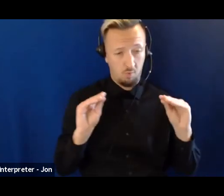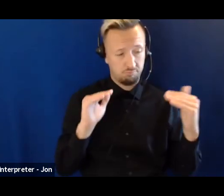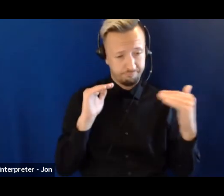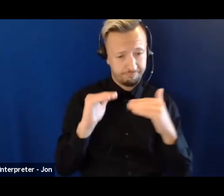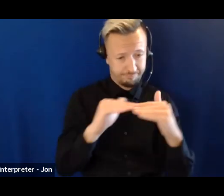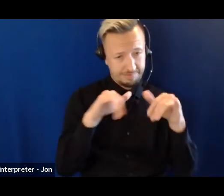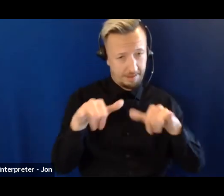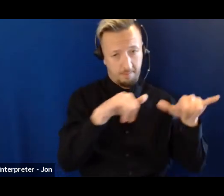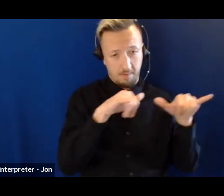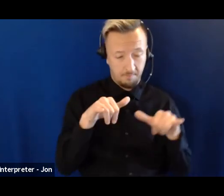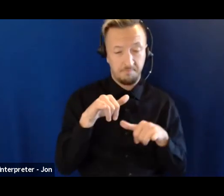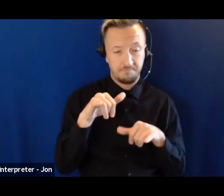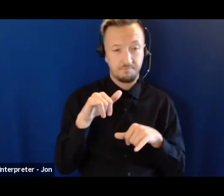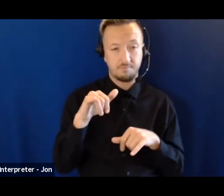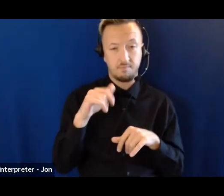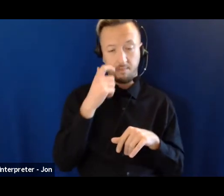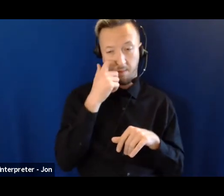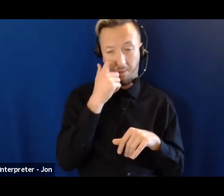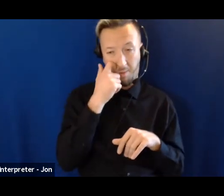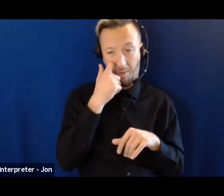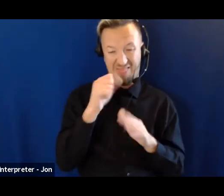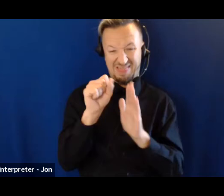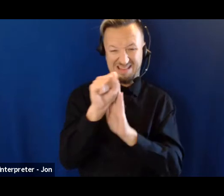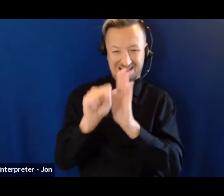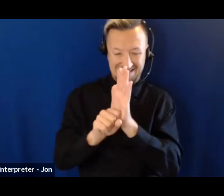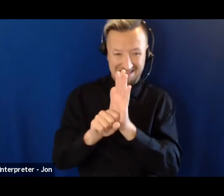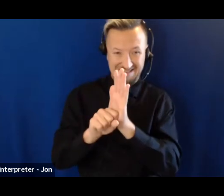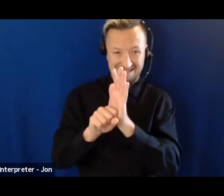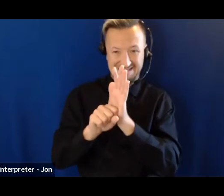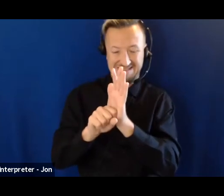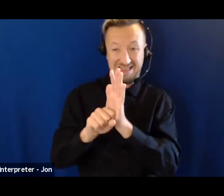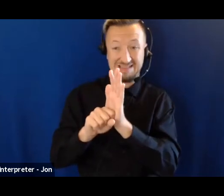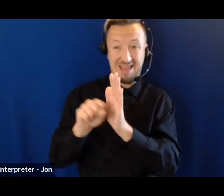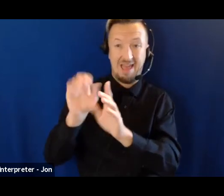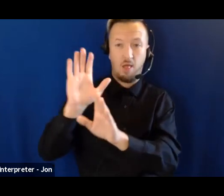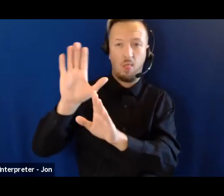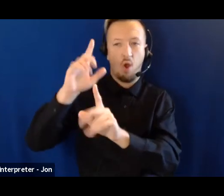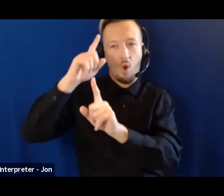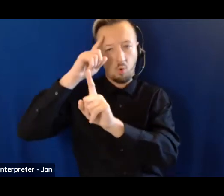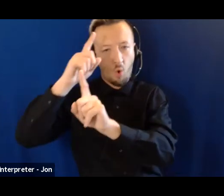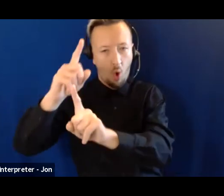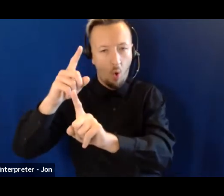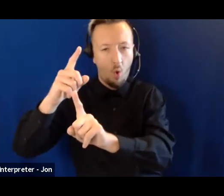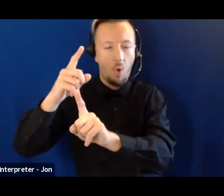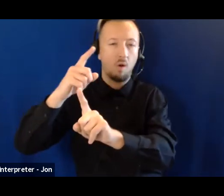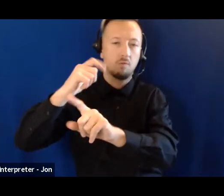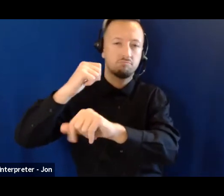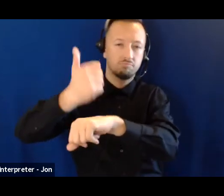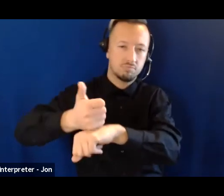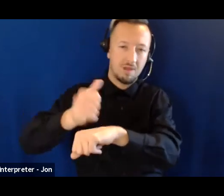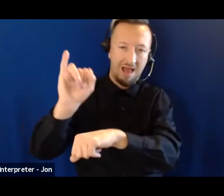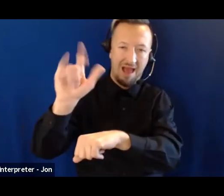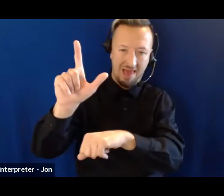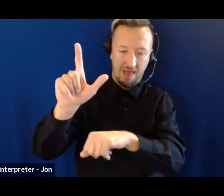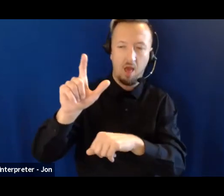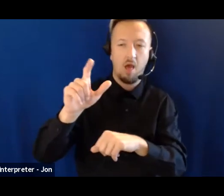meeting the IL goals for the state is really what the SILC is there to make sure happens through all the different ways, through the